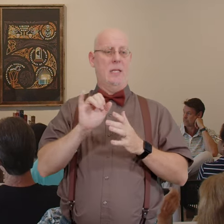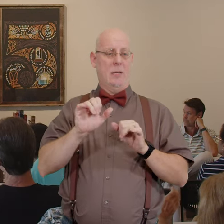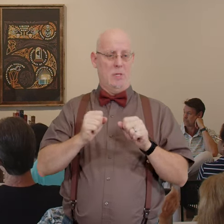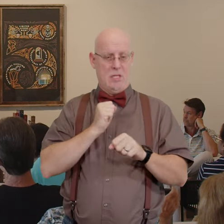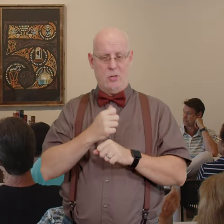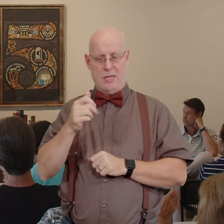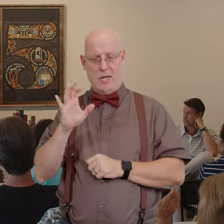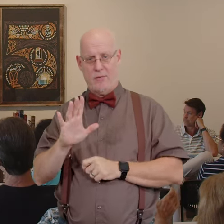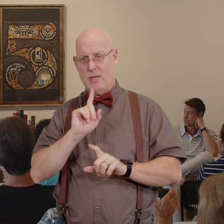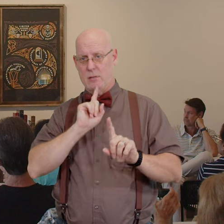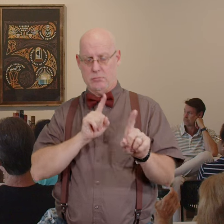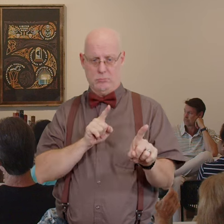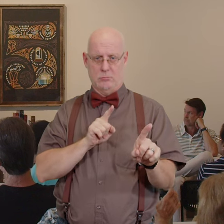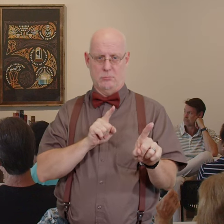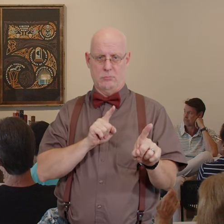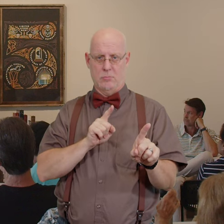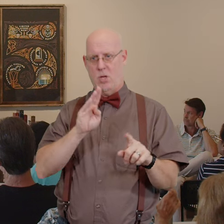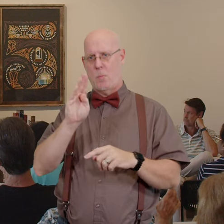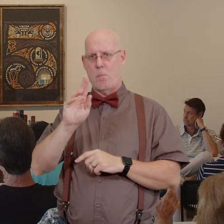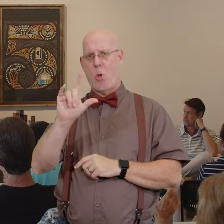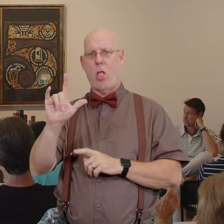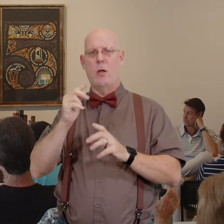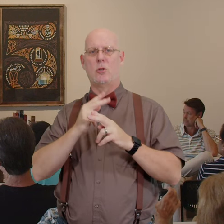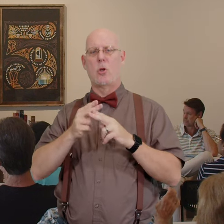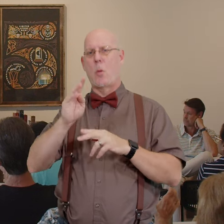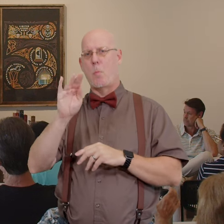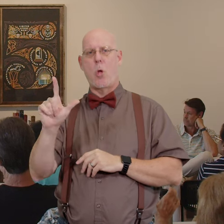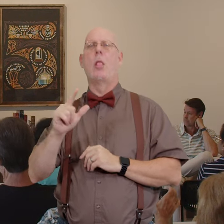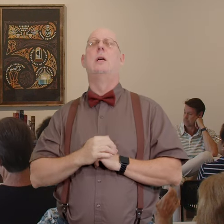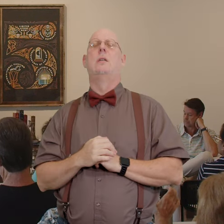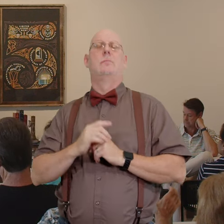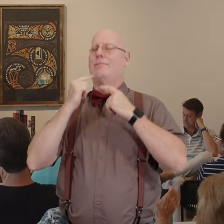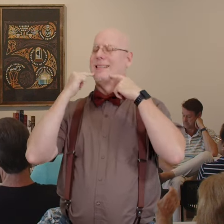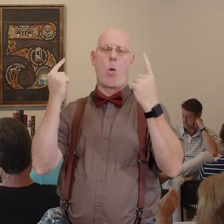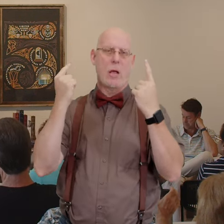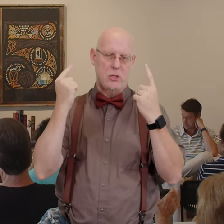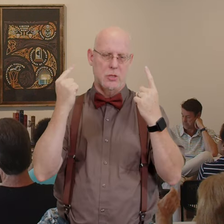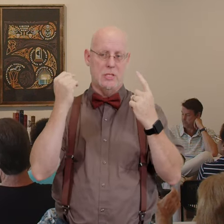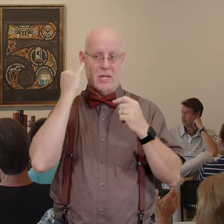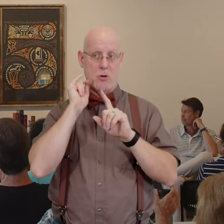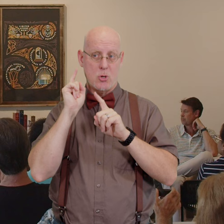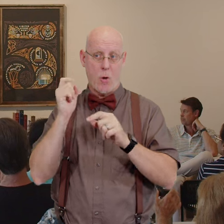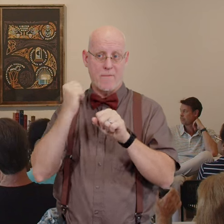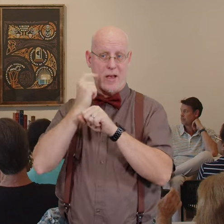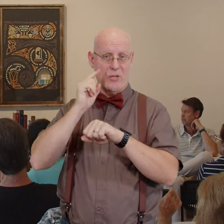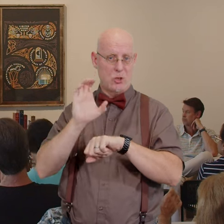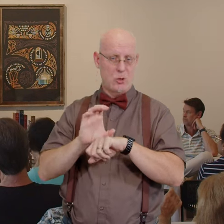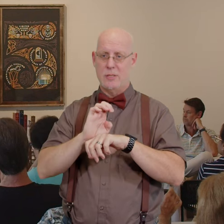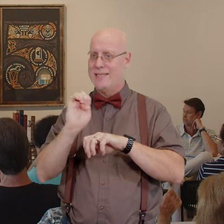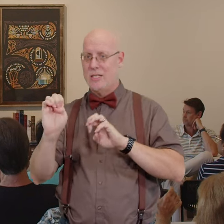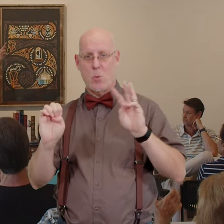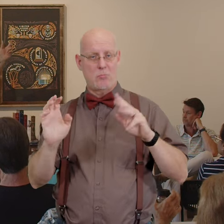in that same year, 1095, issues an edict, or a bull, is what they were called. It's just a declaration that if you go and fight for the